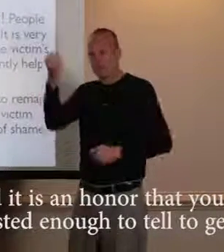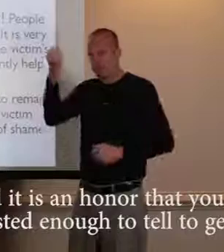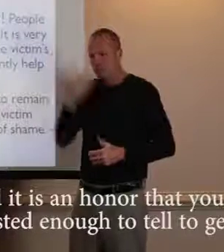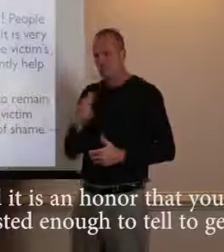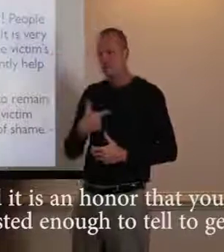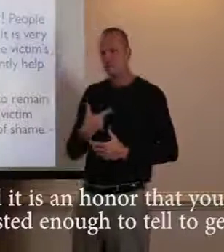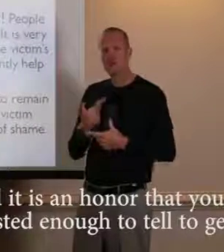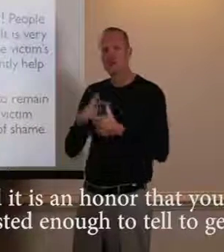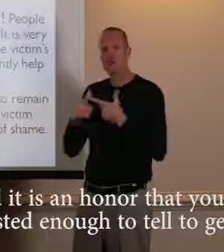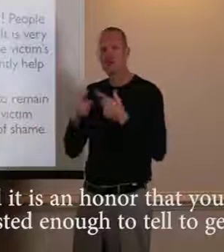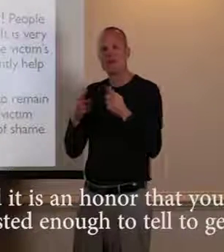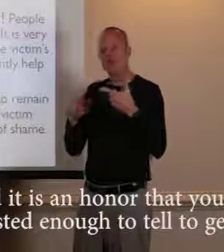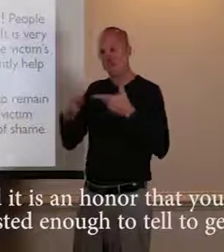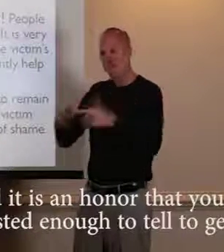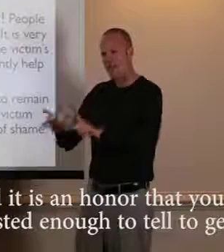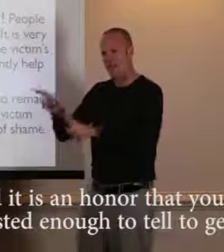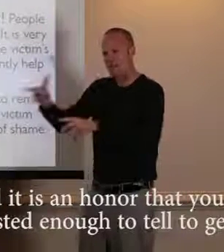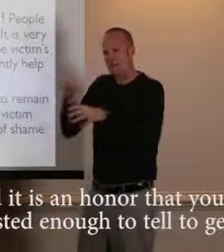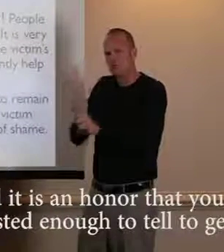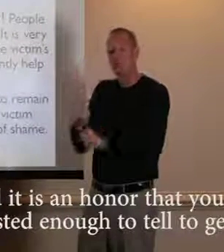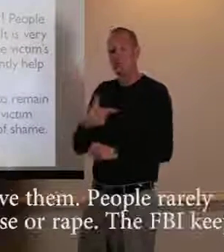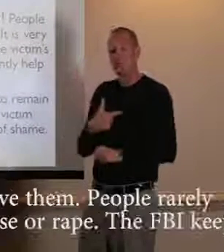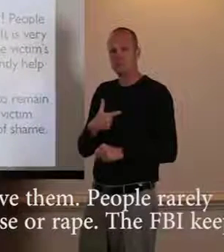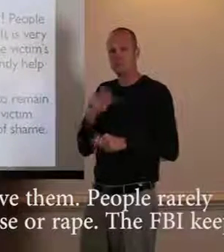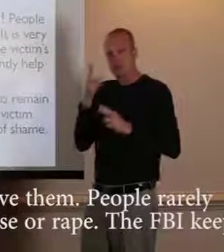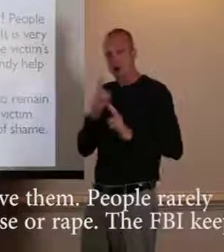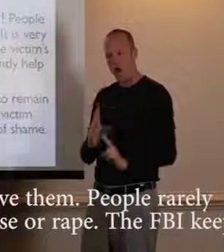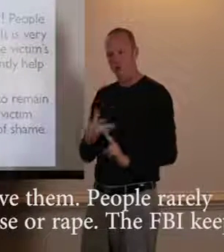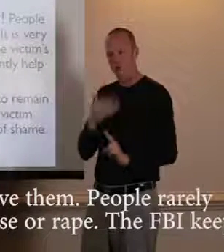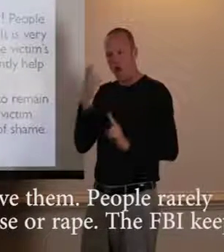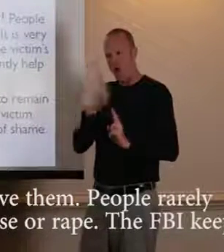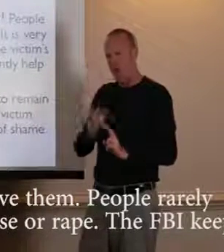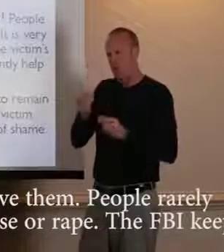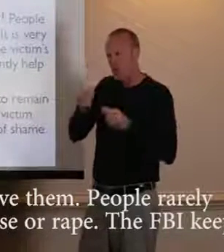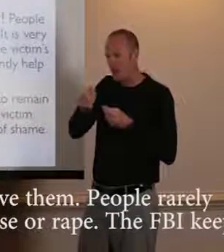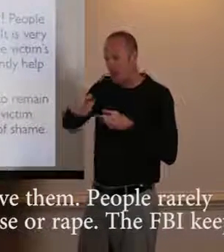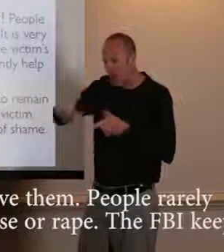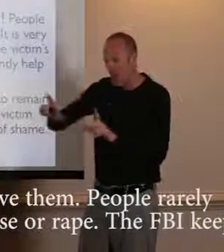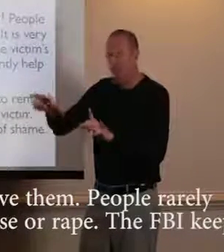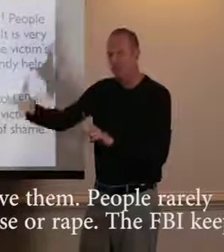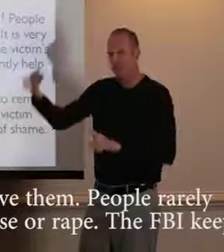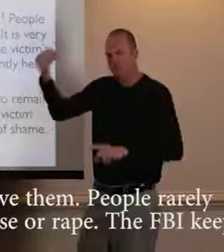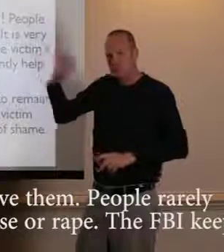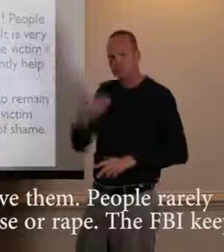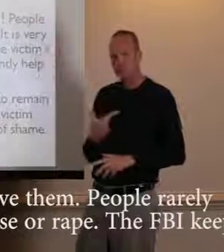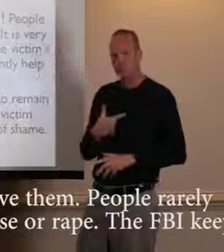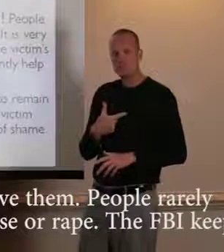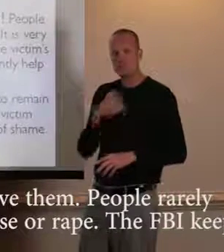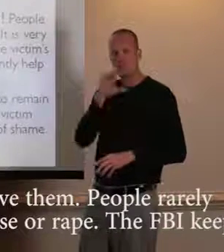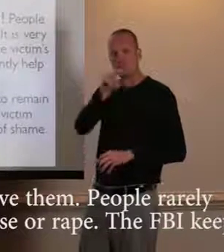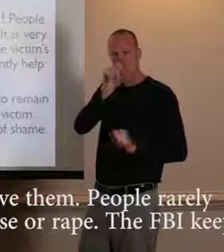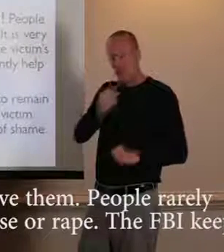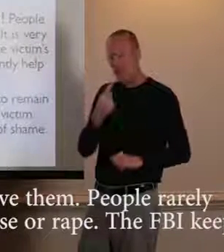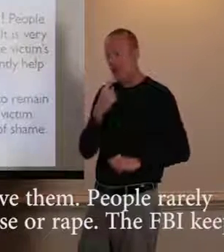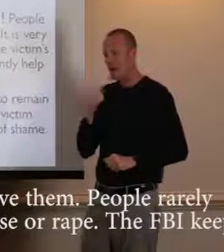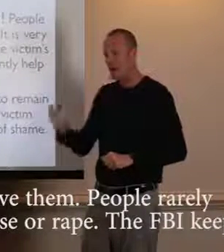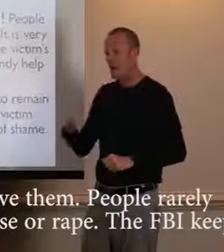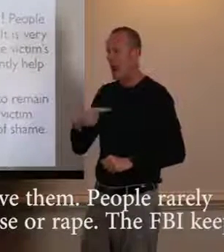you were the person that they trusted enough to tell to get help. Tell them that you believe them. People rarely make